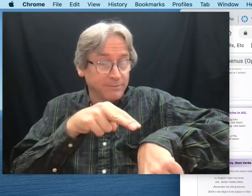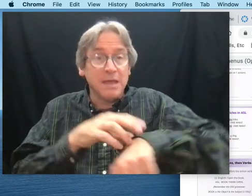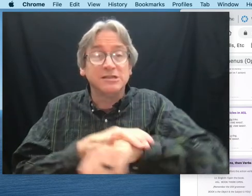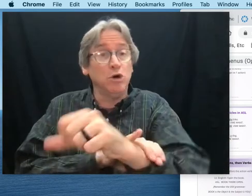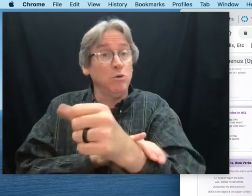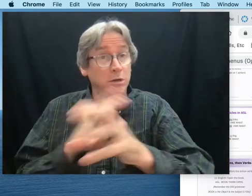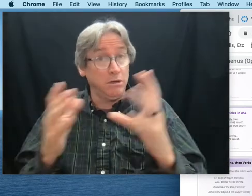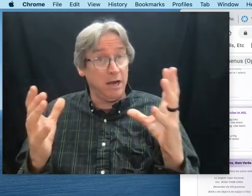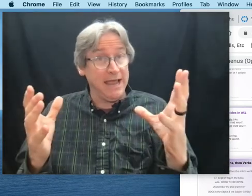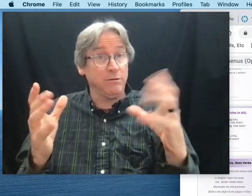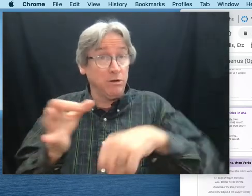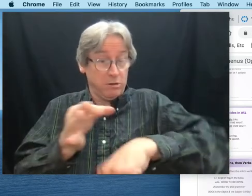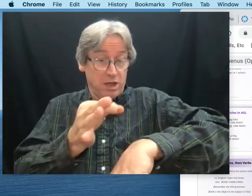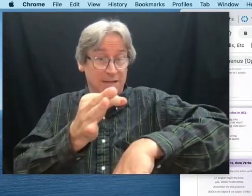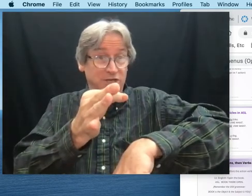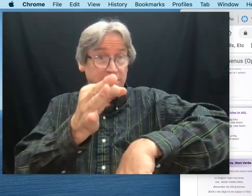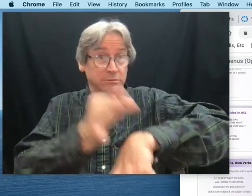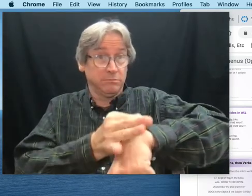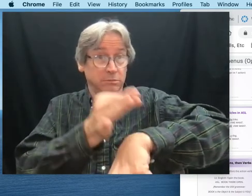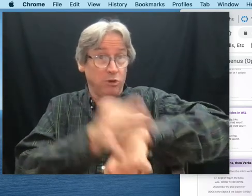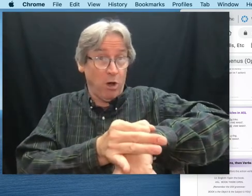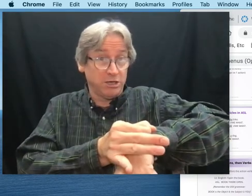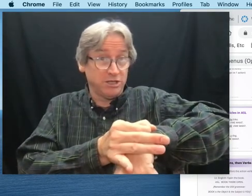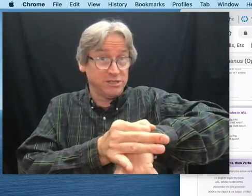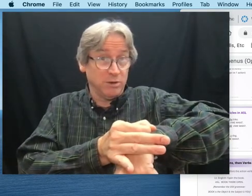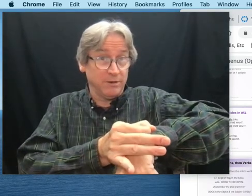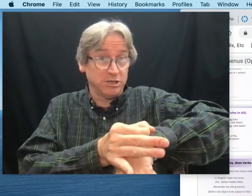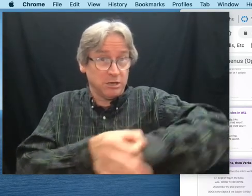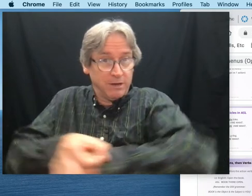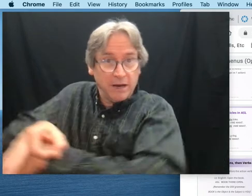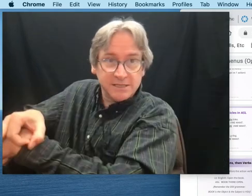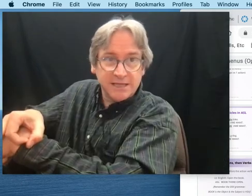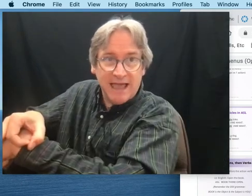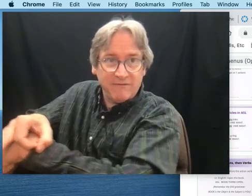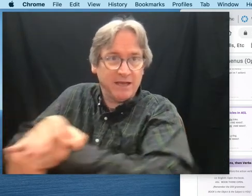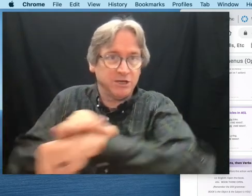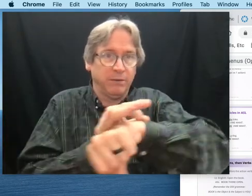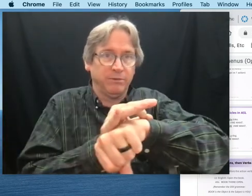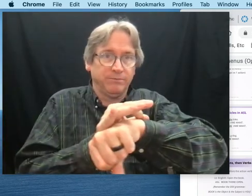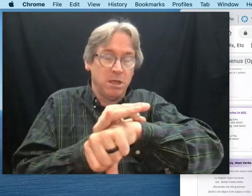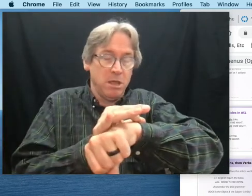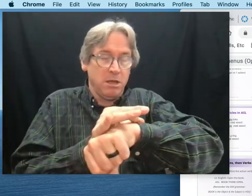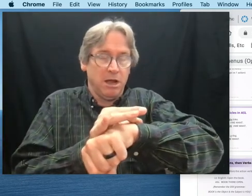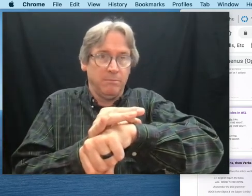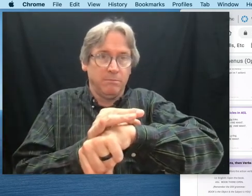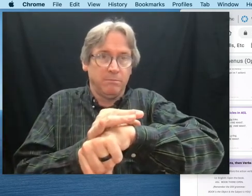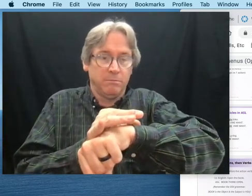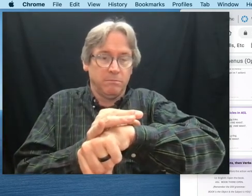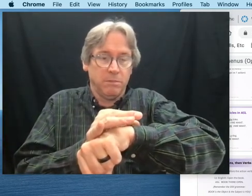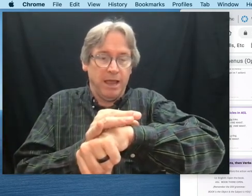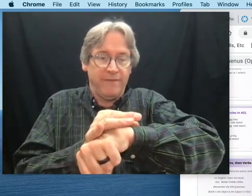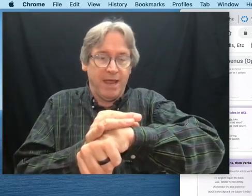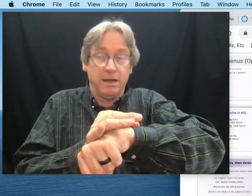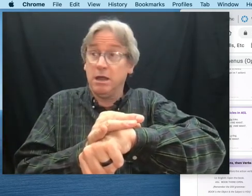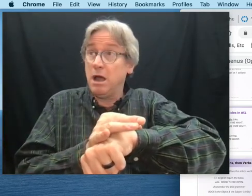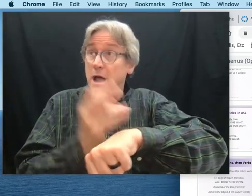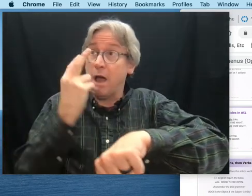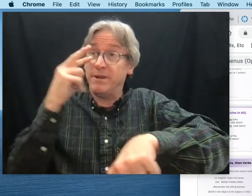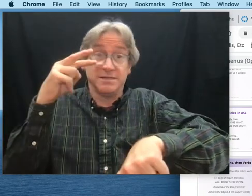at. So again, the object, the watch, this is what I'm going to talk about, and it's the F hand shape. And